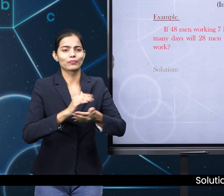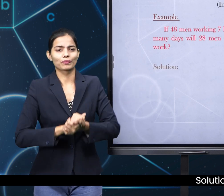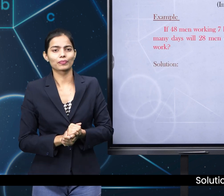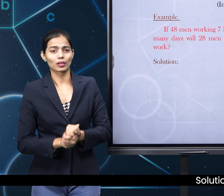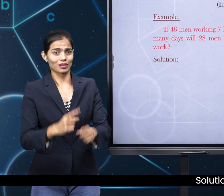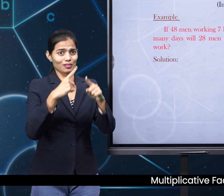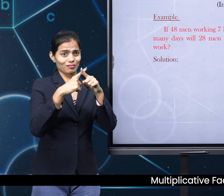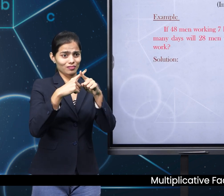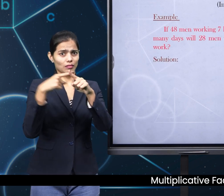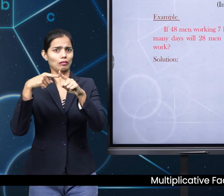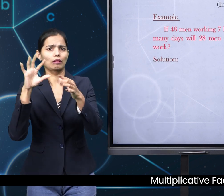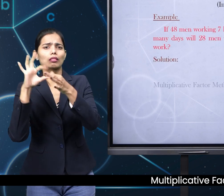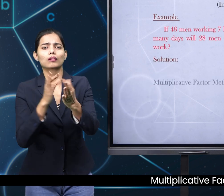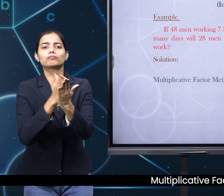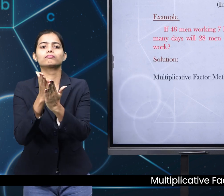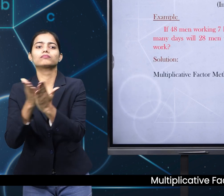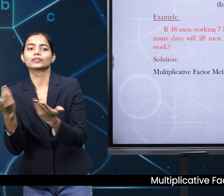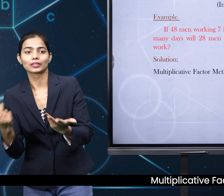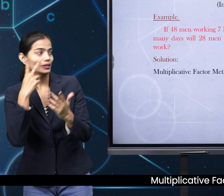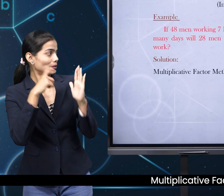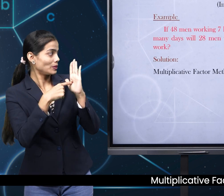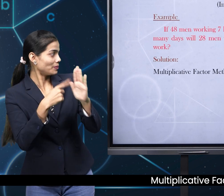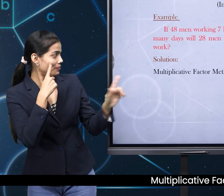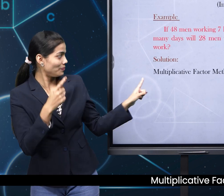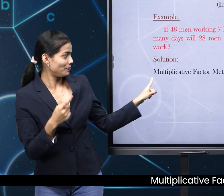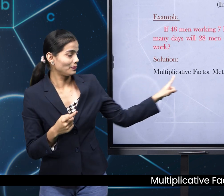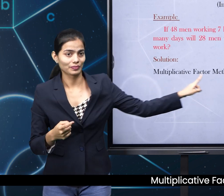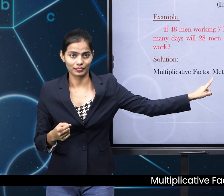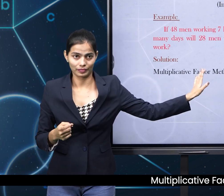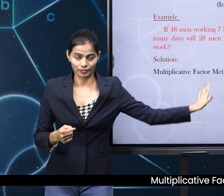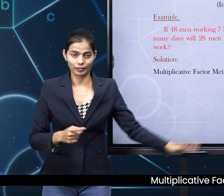Solution. Multiplicative factor method.